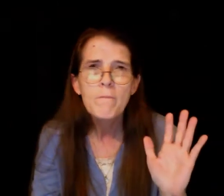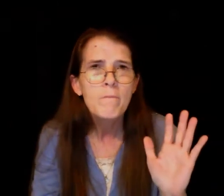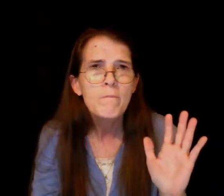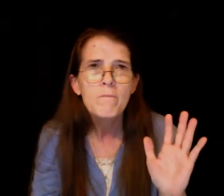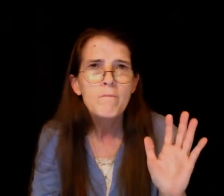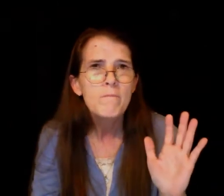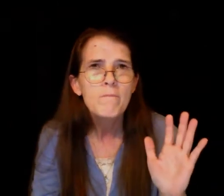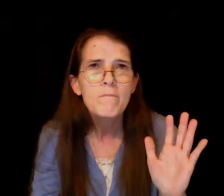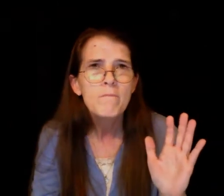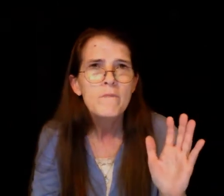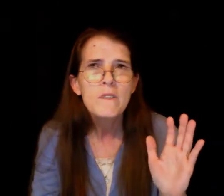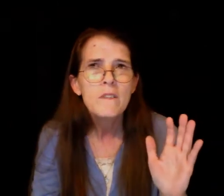Can I have a drink too?